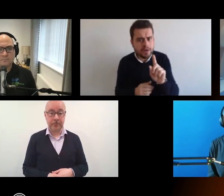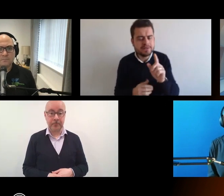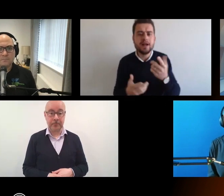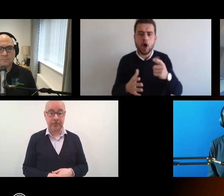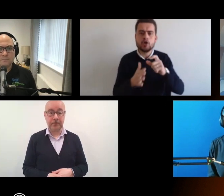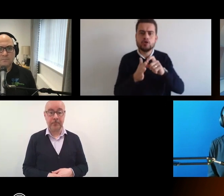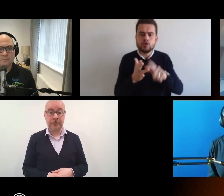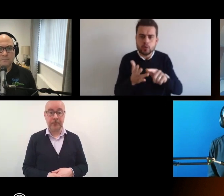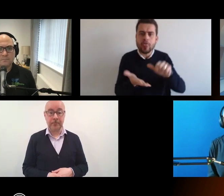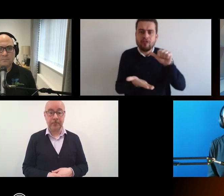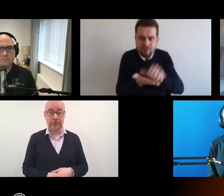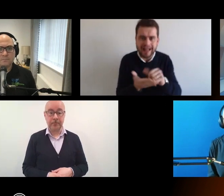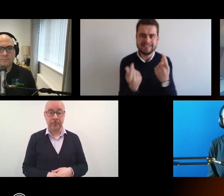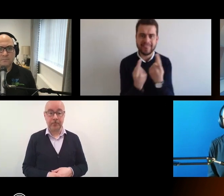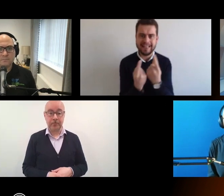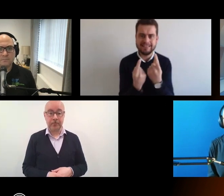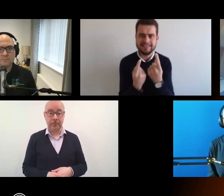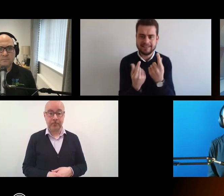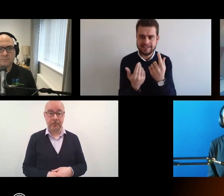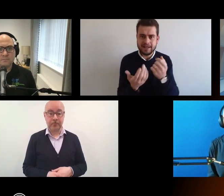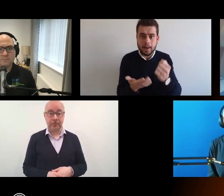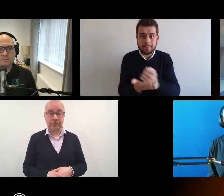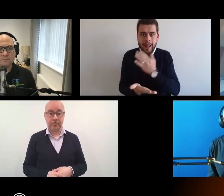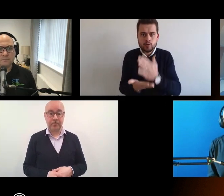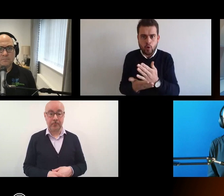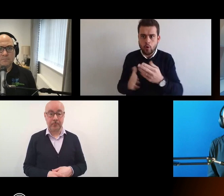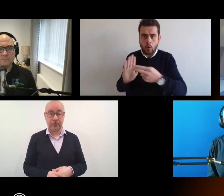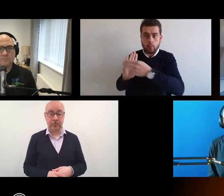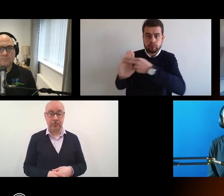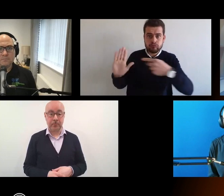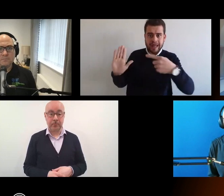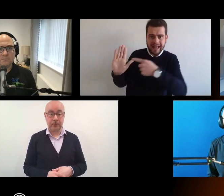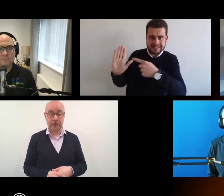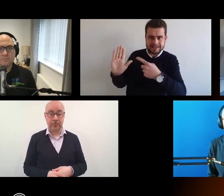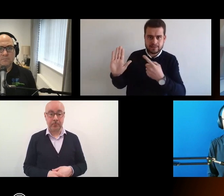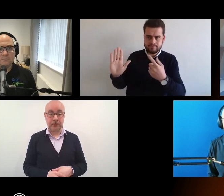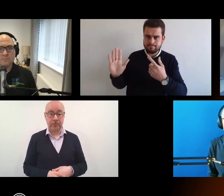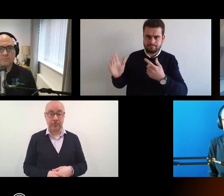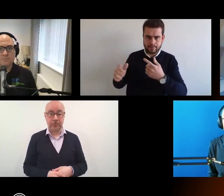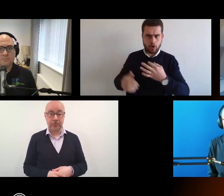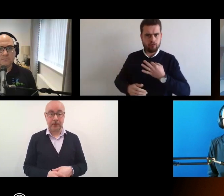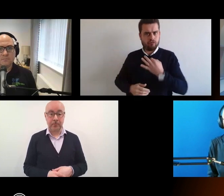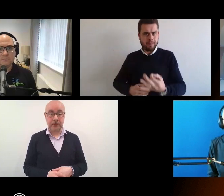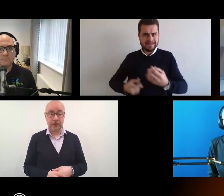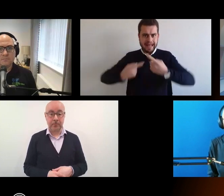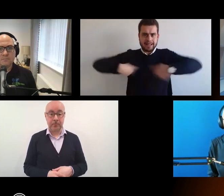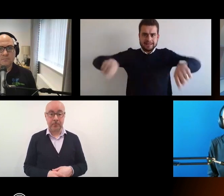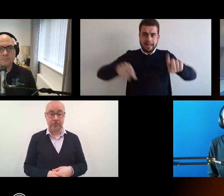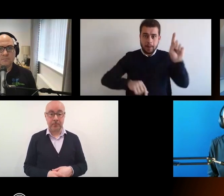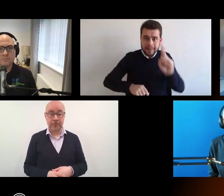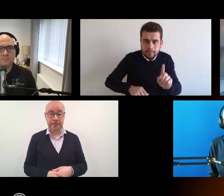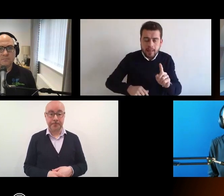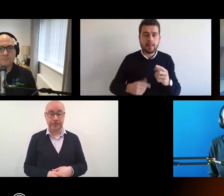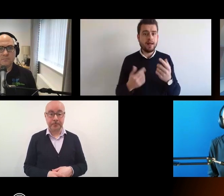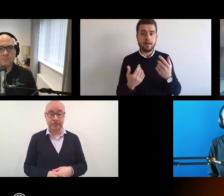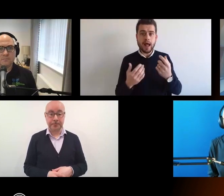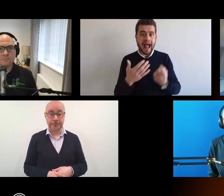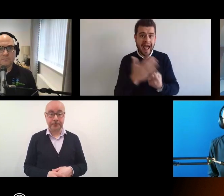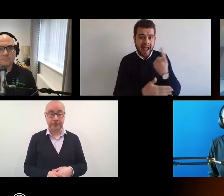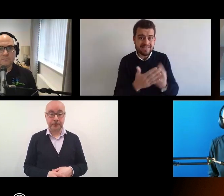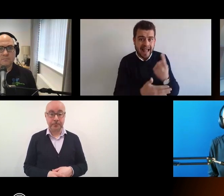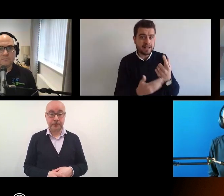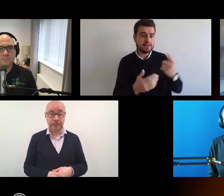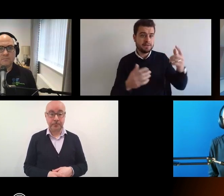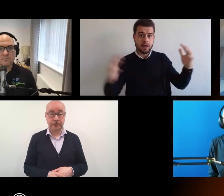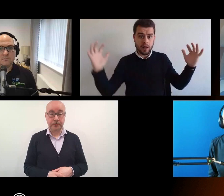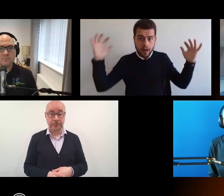brand and what it means. And their brand means they need to do the right thing for their brand, so